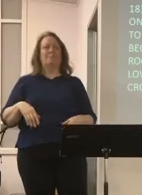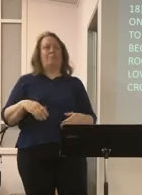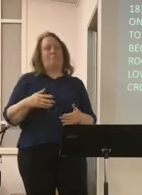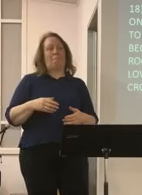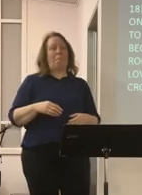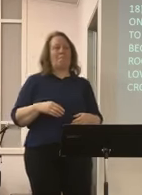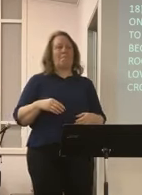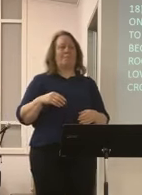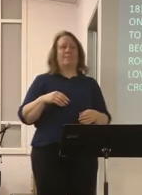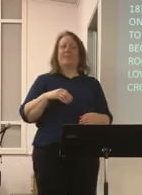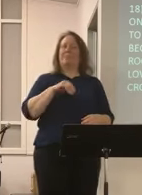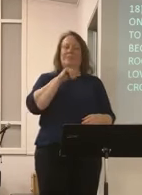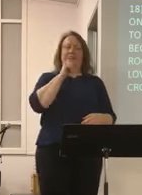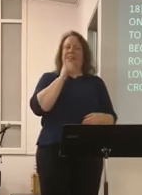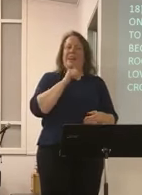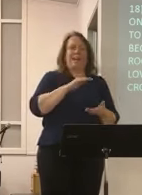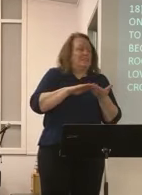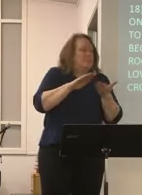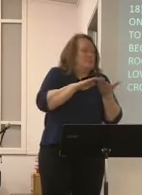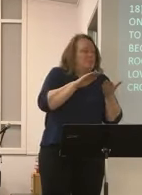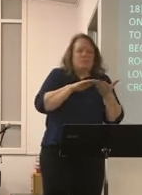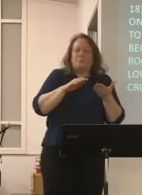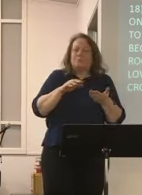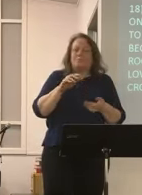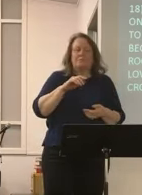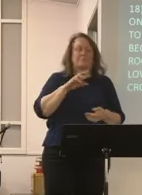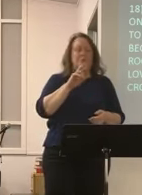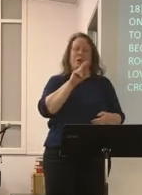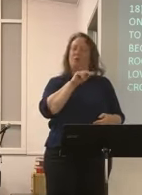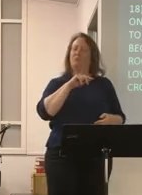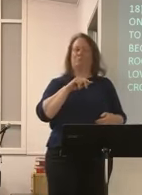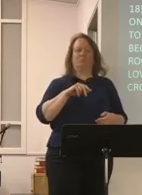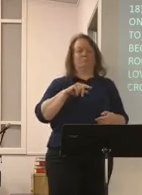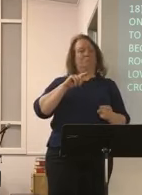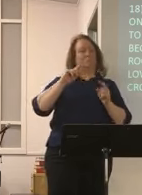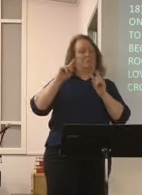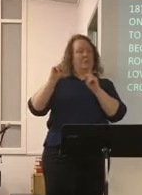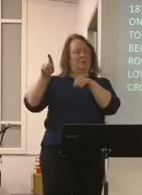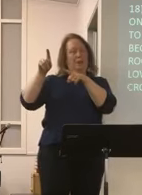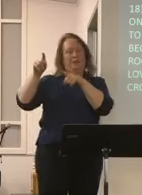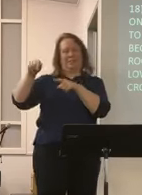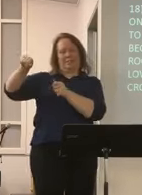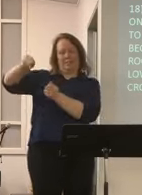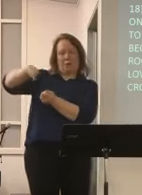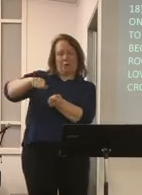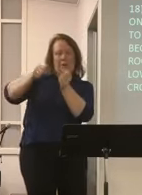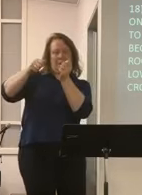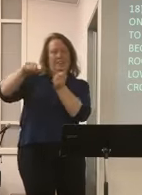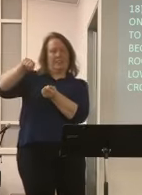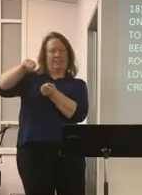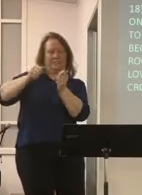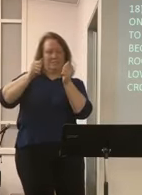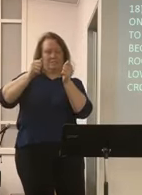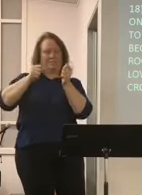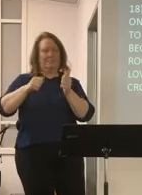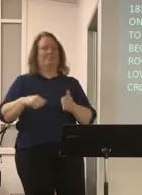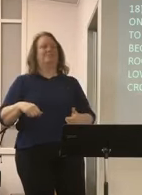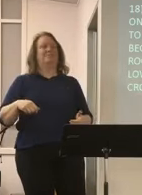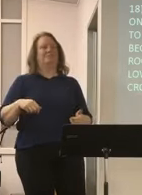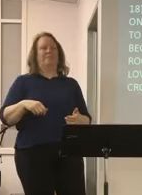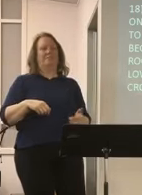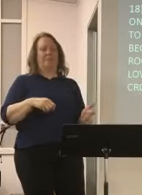here that they said, excuse me. They just went upstairs. They were on a mission to get this guy